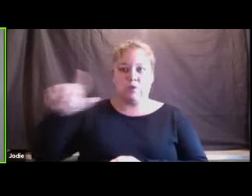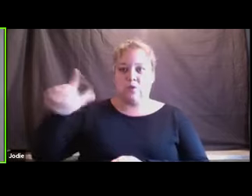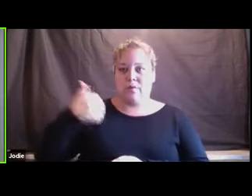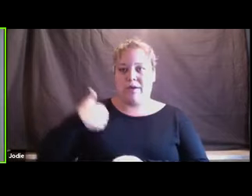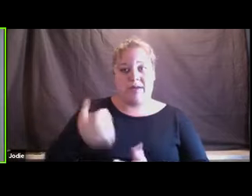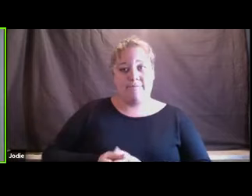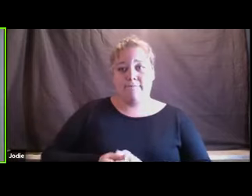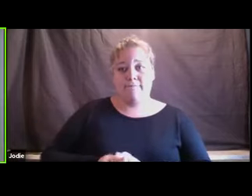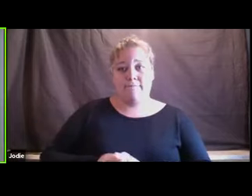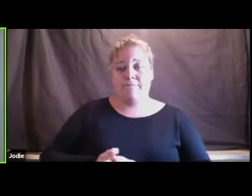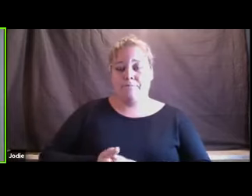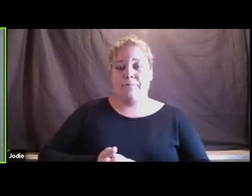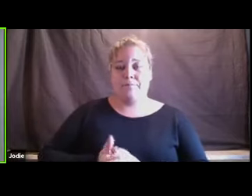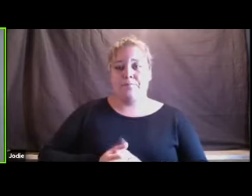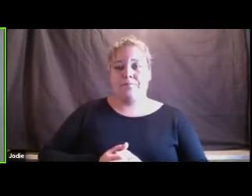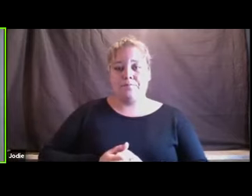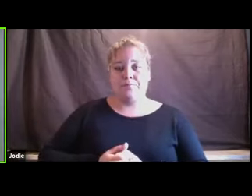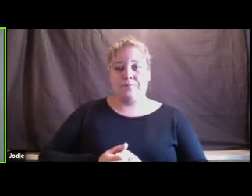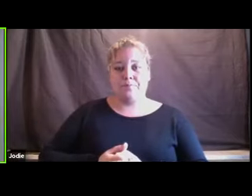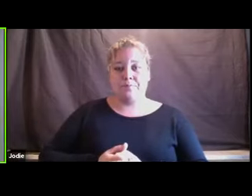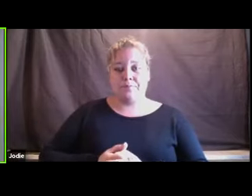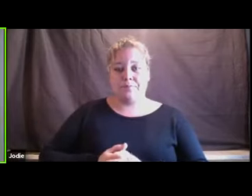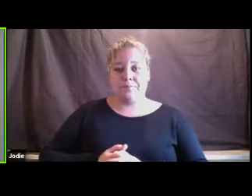best tools we have.